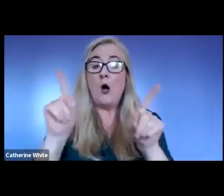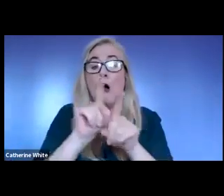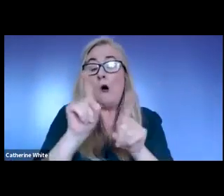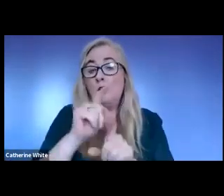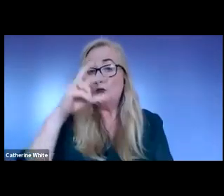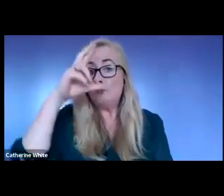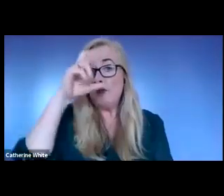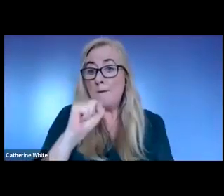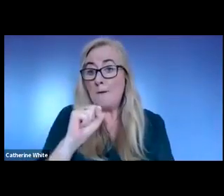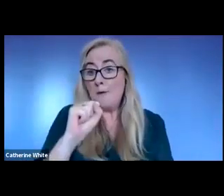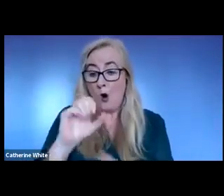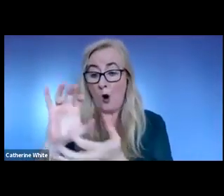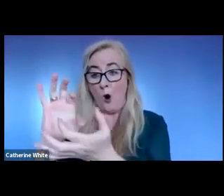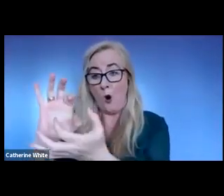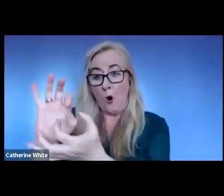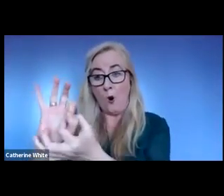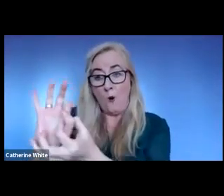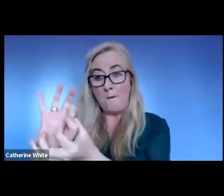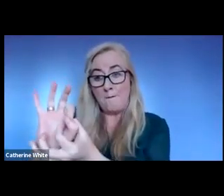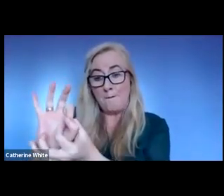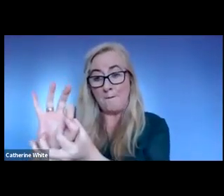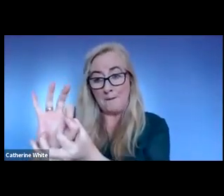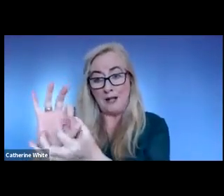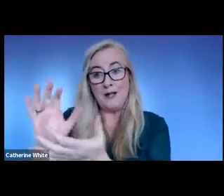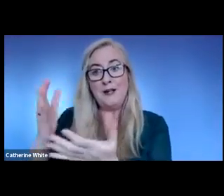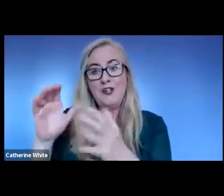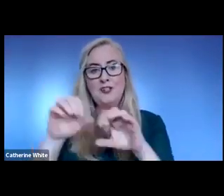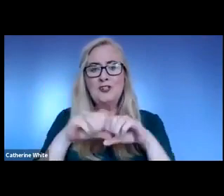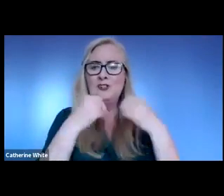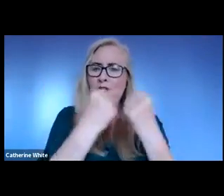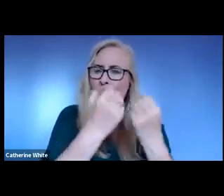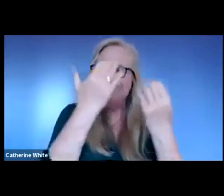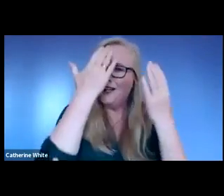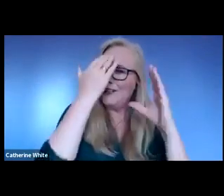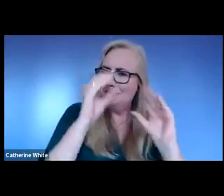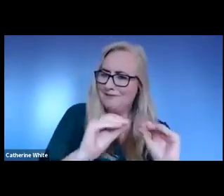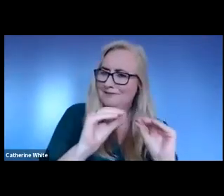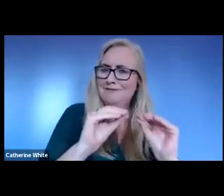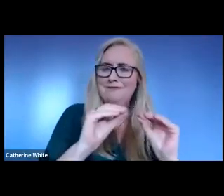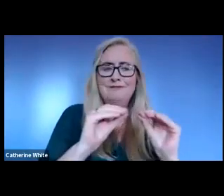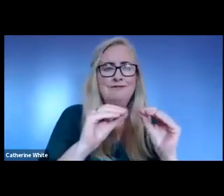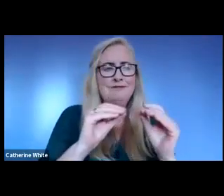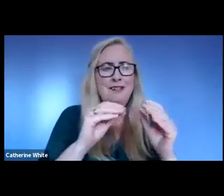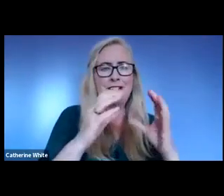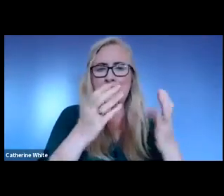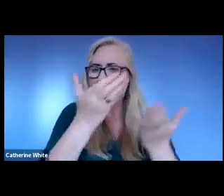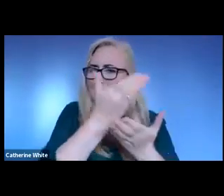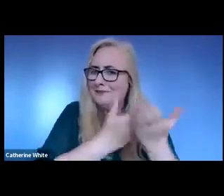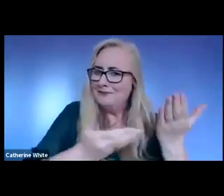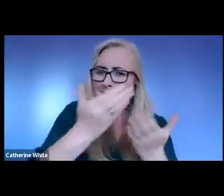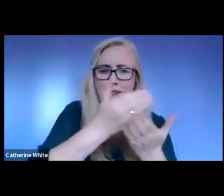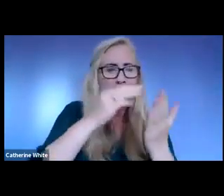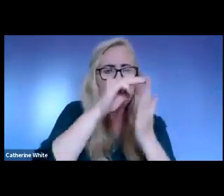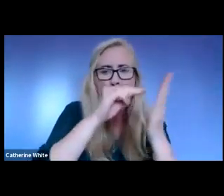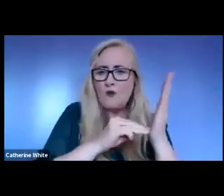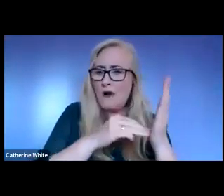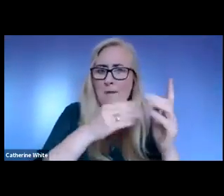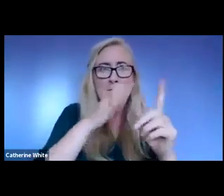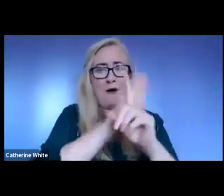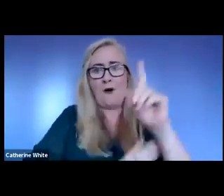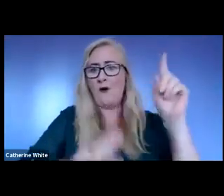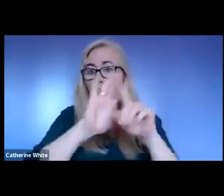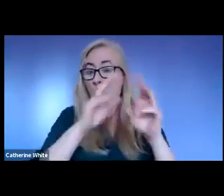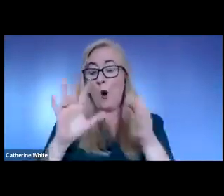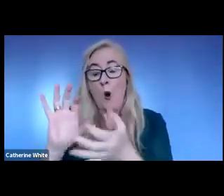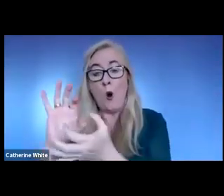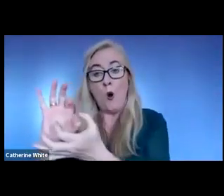that the notion of home, certainly within sociology of education and in many of the compensatory education programs that have happened all over the world, the notion of